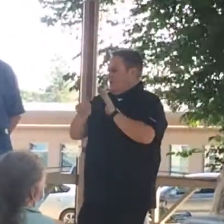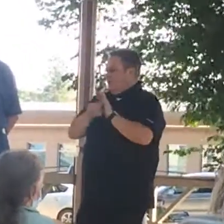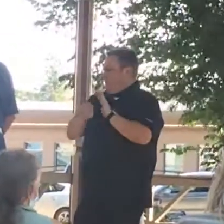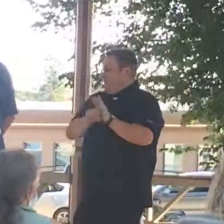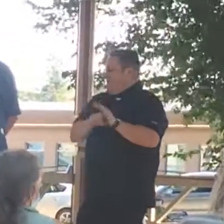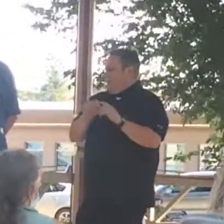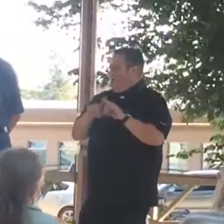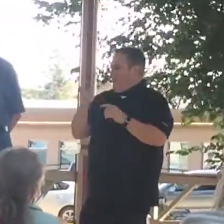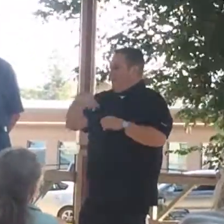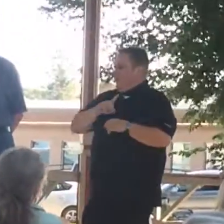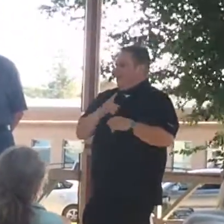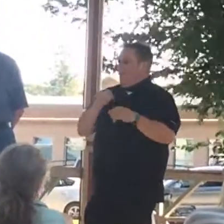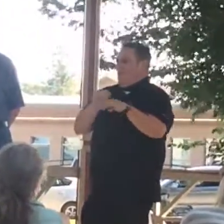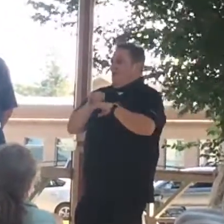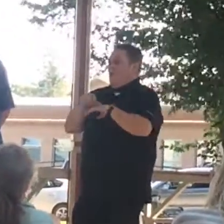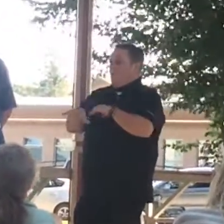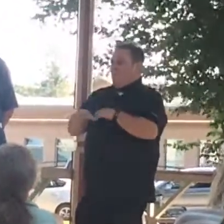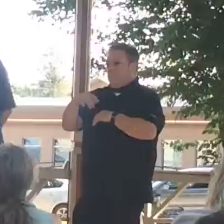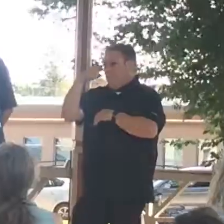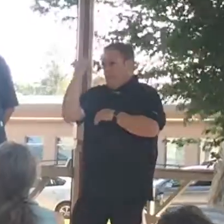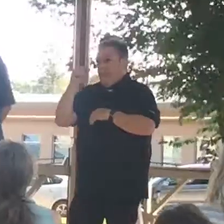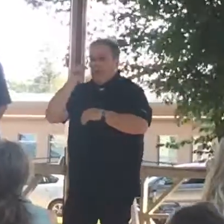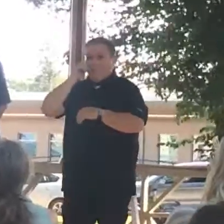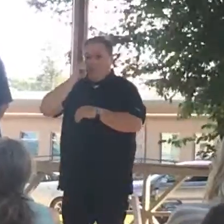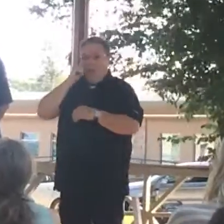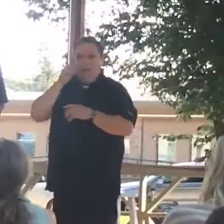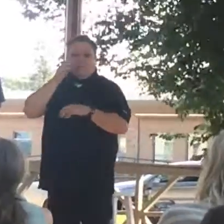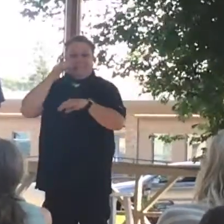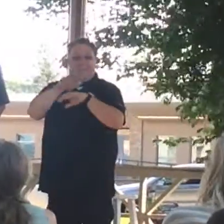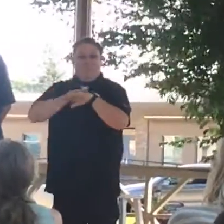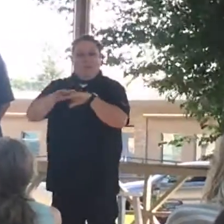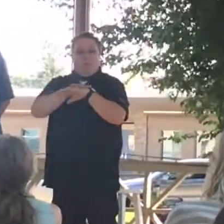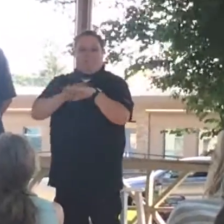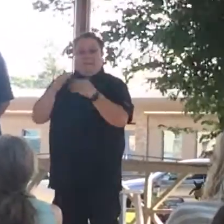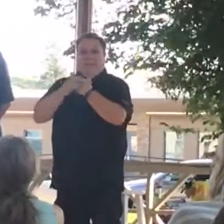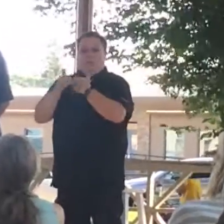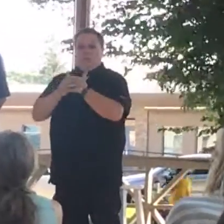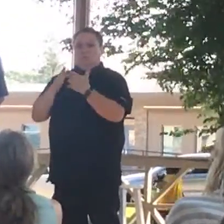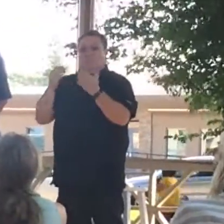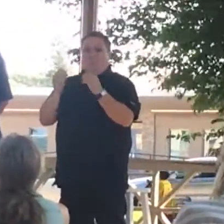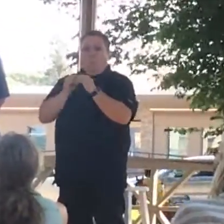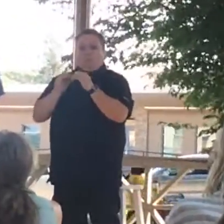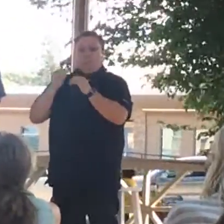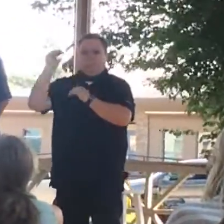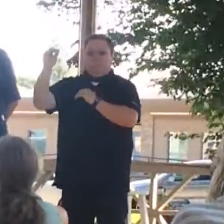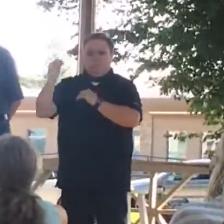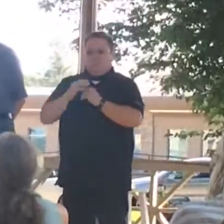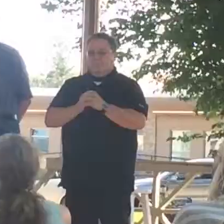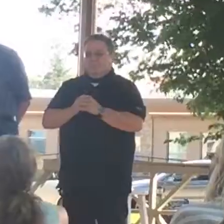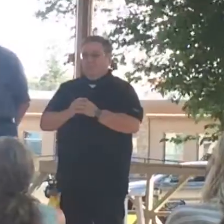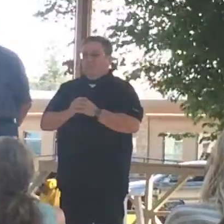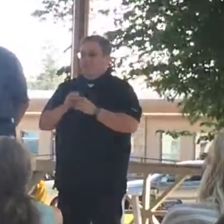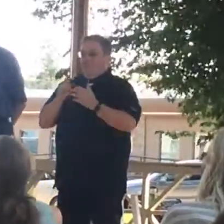they affect our black, brown, and indigenous neighbors to a much greater extent.